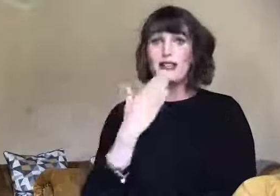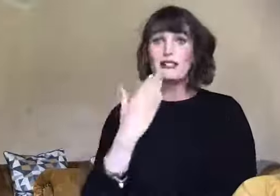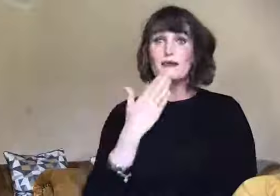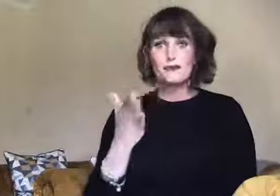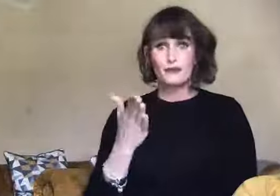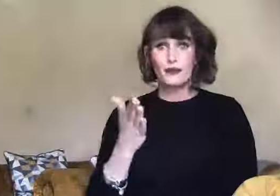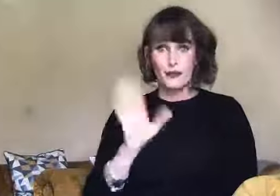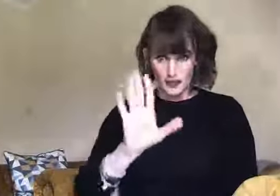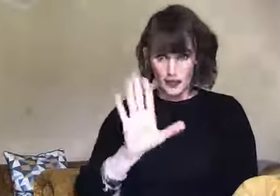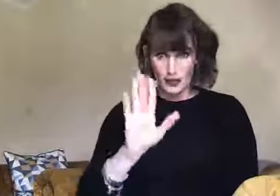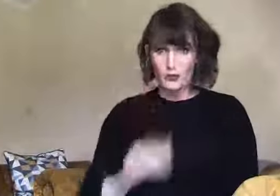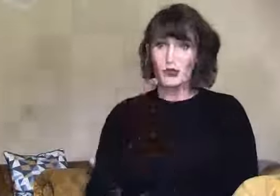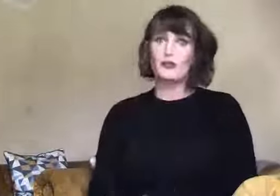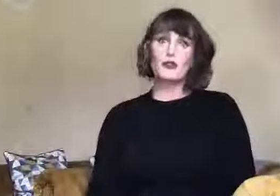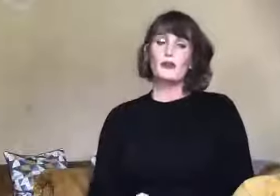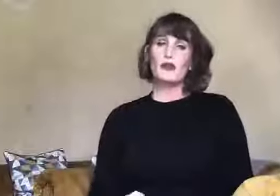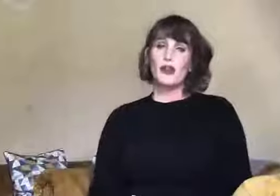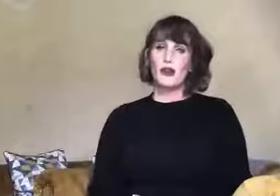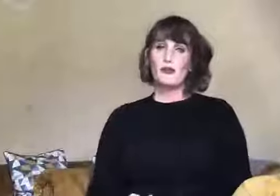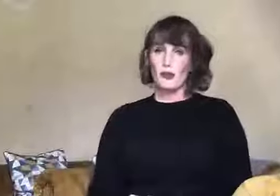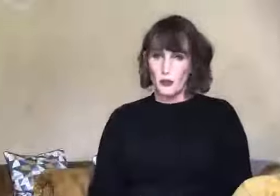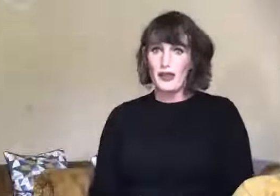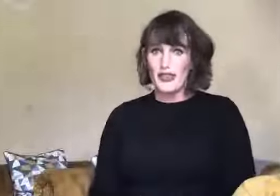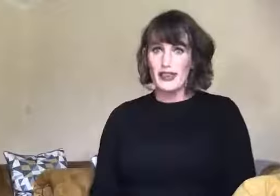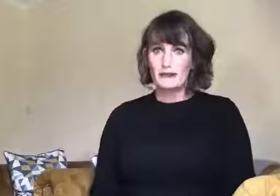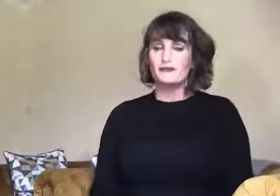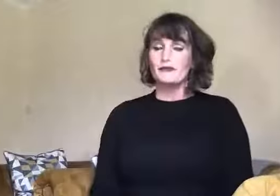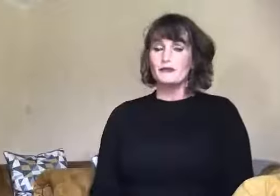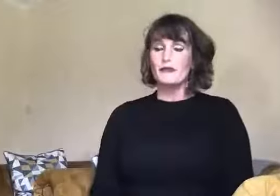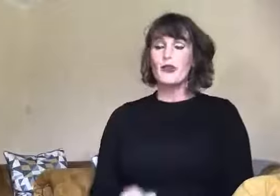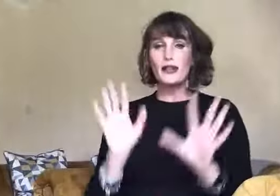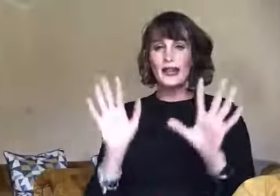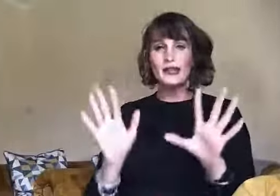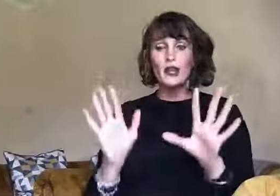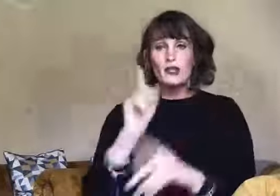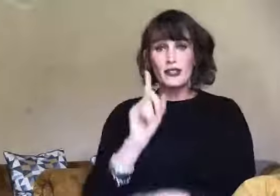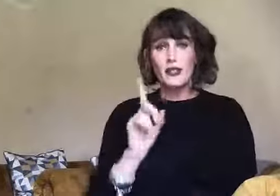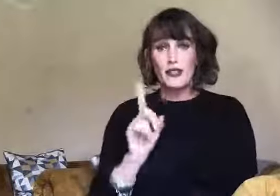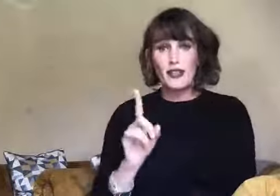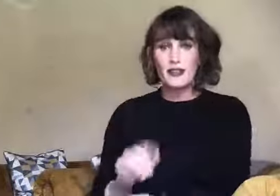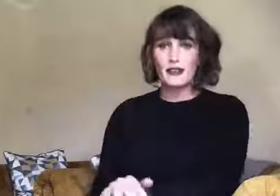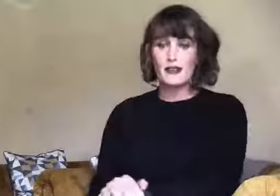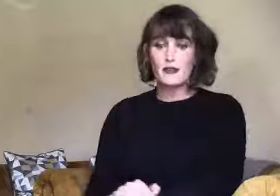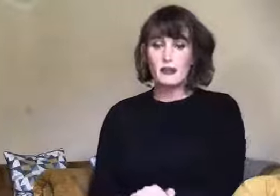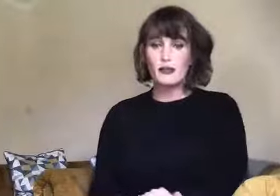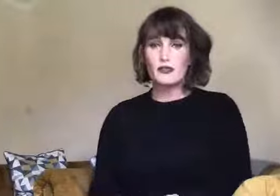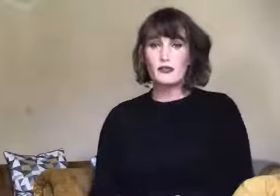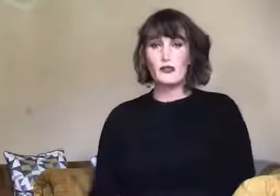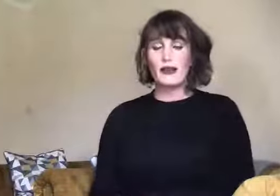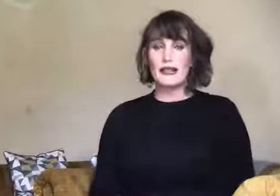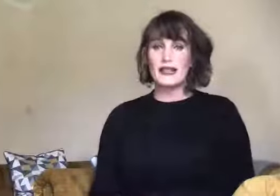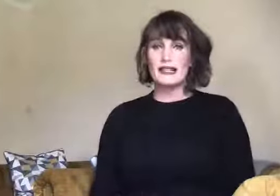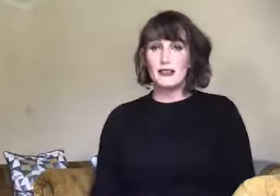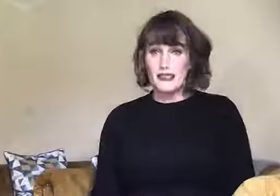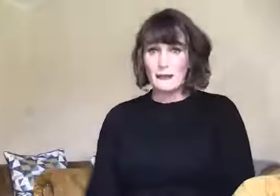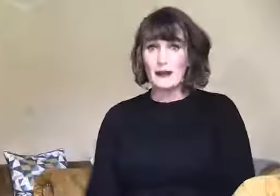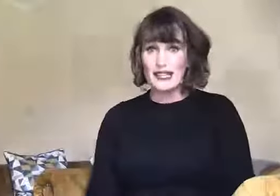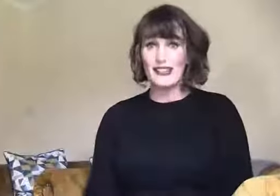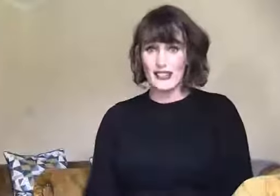please, don't worry. We will get there. Okay, so another thing that I think is really important to talk about is how to say please and